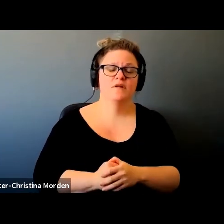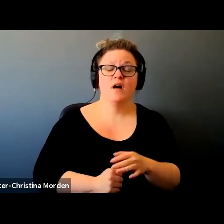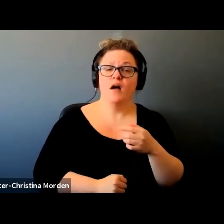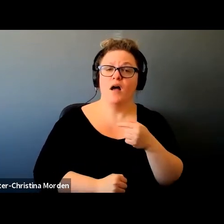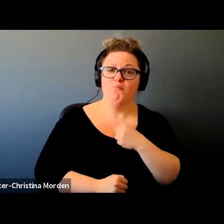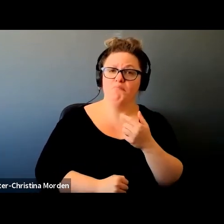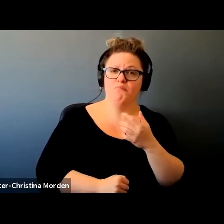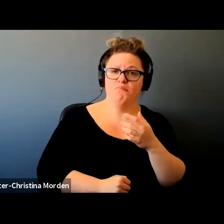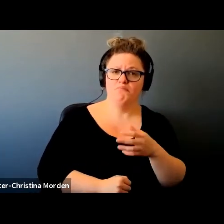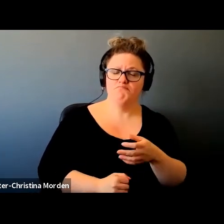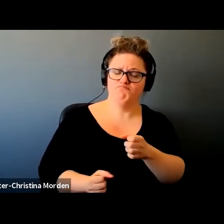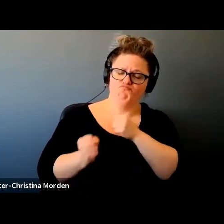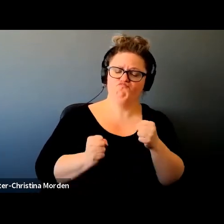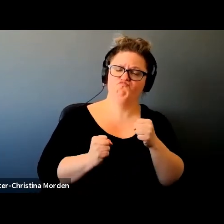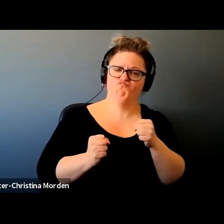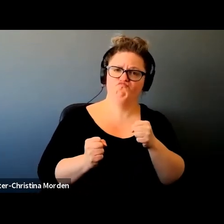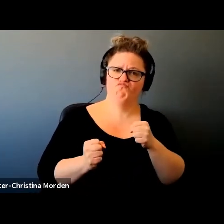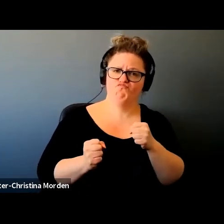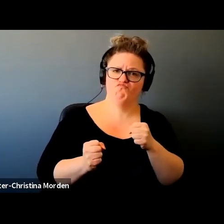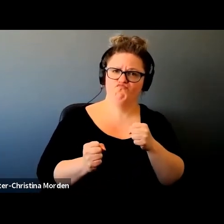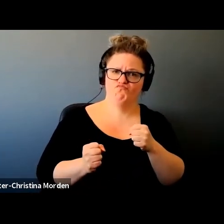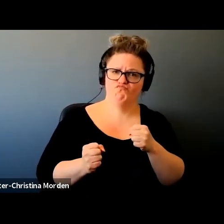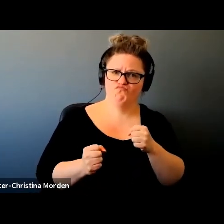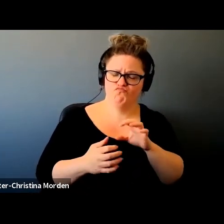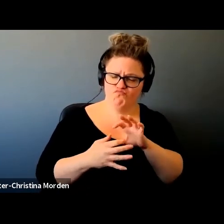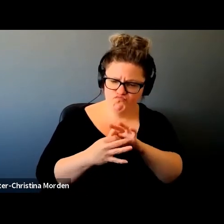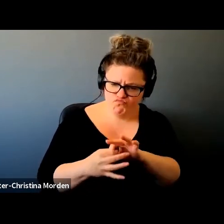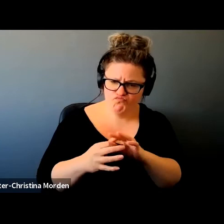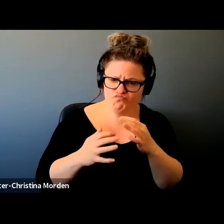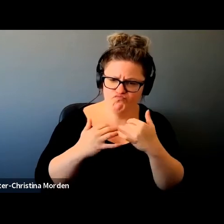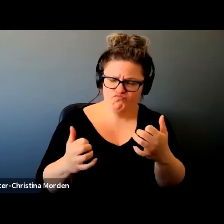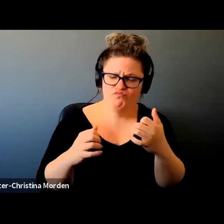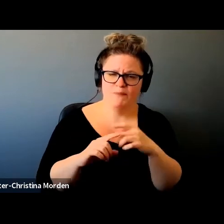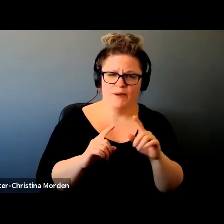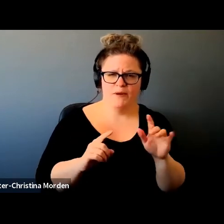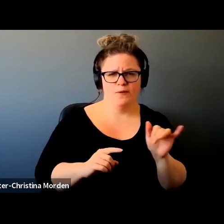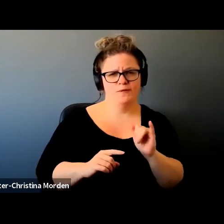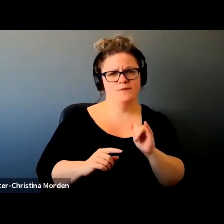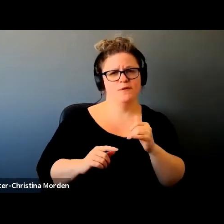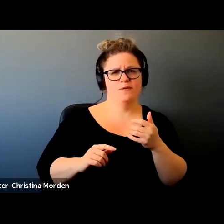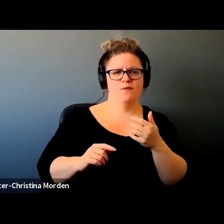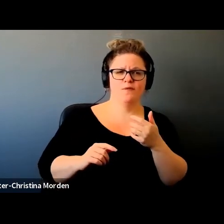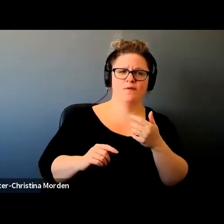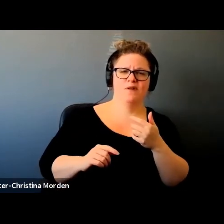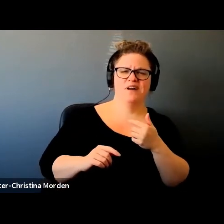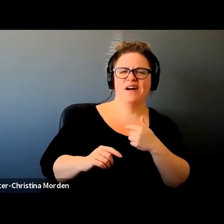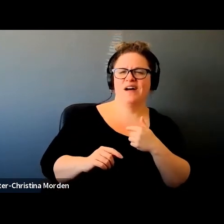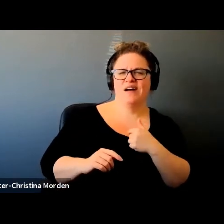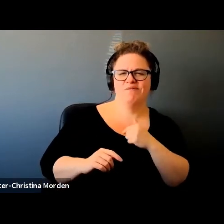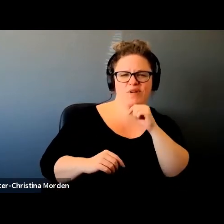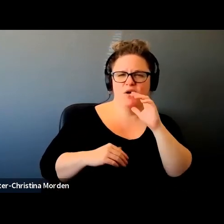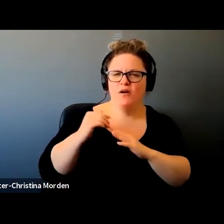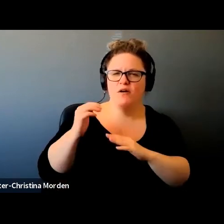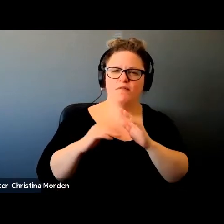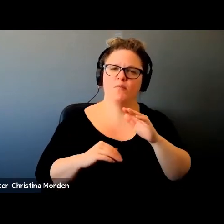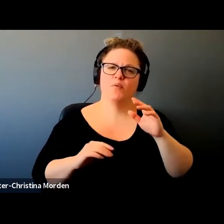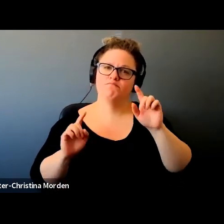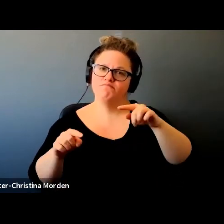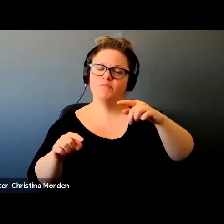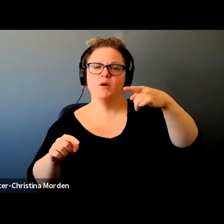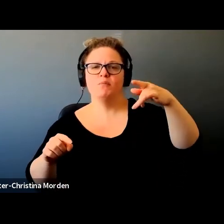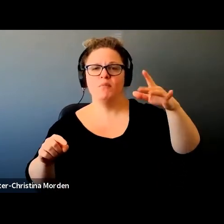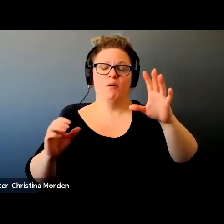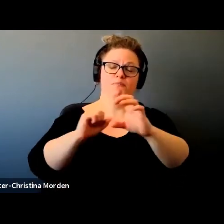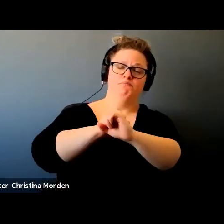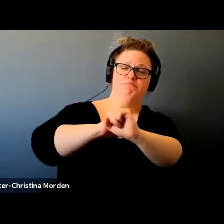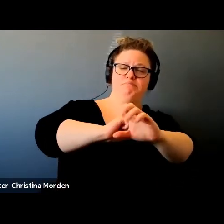intimacy, I have a bit of a social phobia. I don't like going out into the public to promote my work, which if you're performing at a